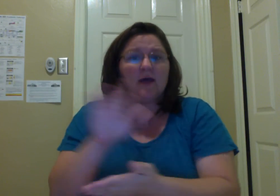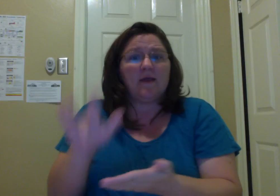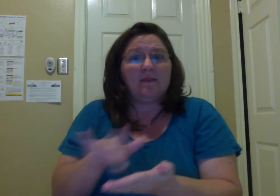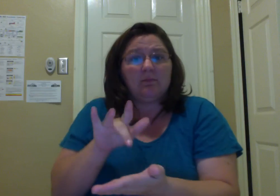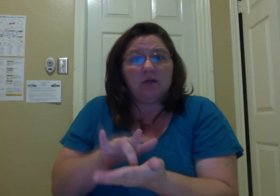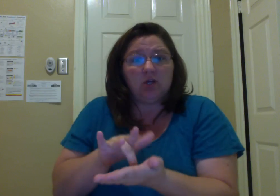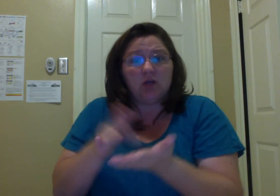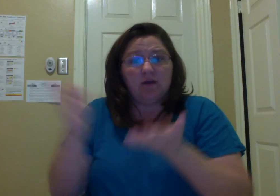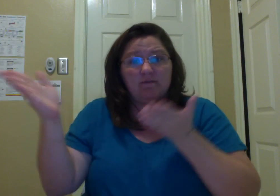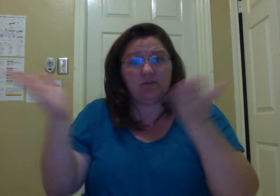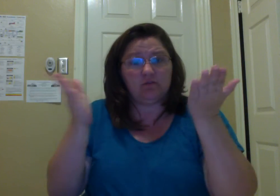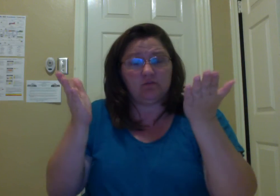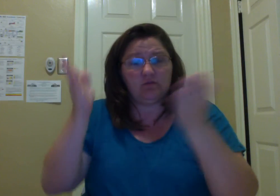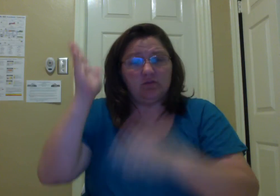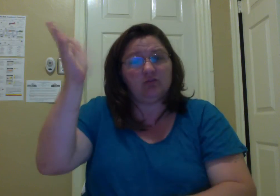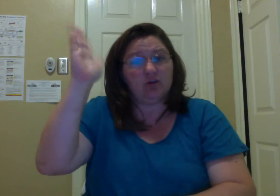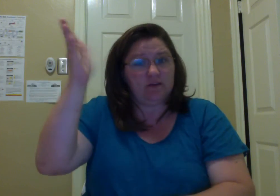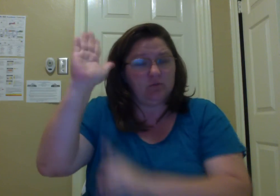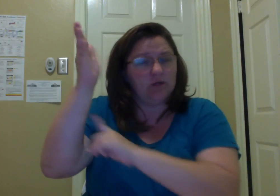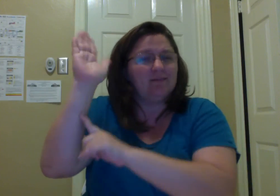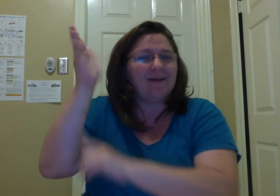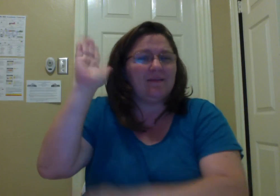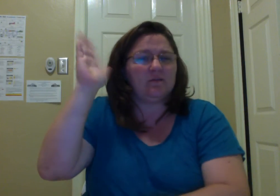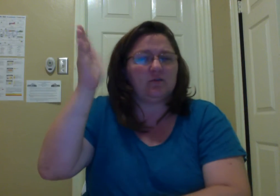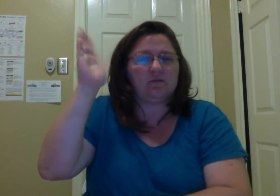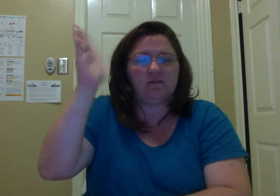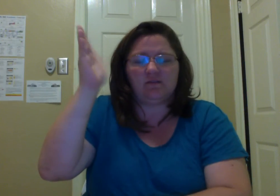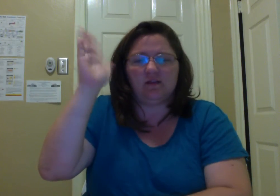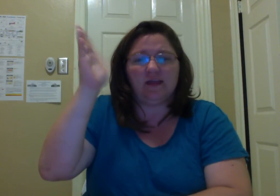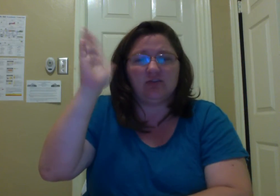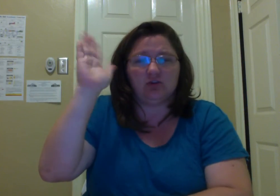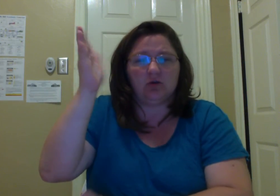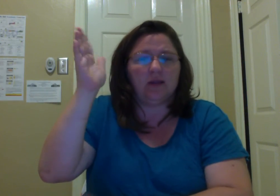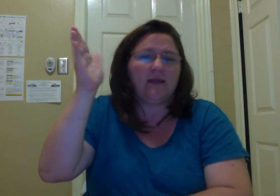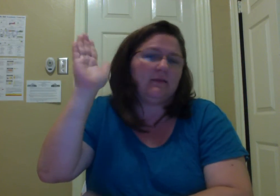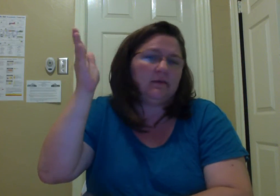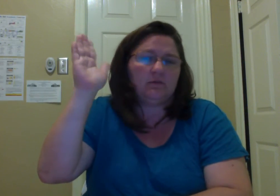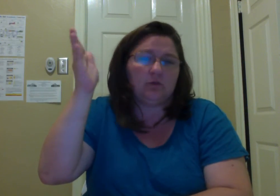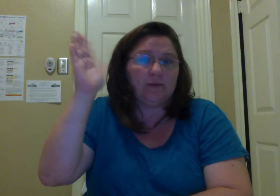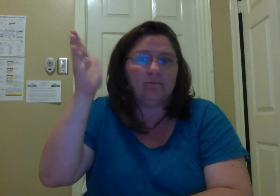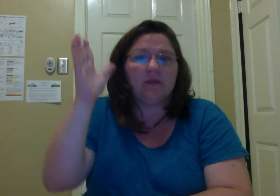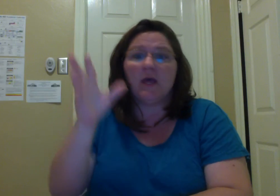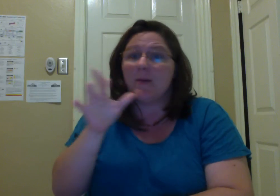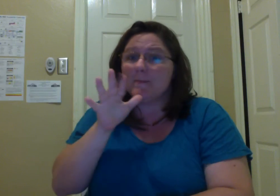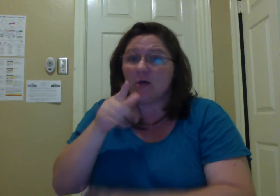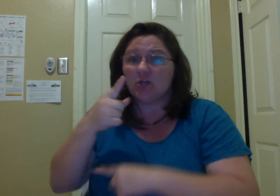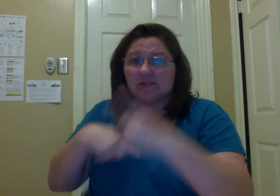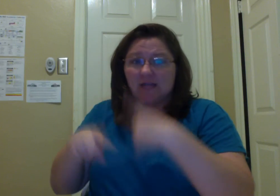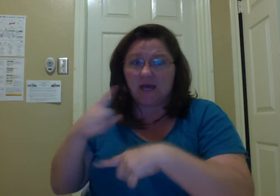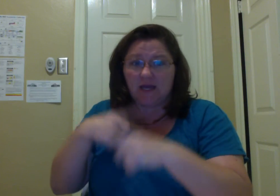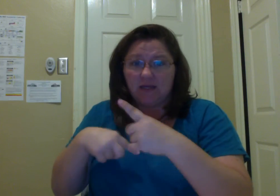the middle of the service, we're going to sign this for service. This is the lecture or like the sermon. Mother signed